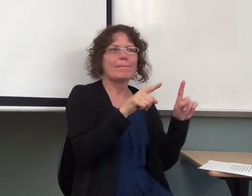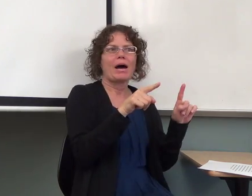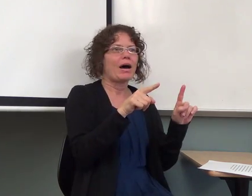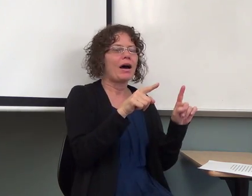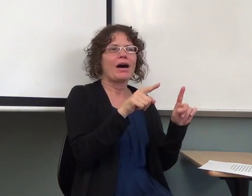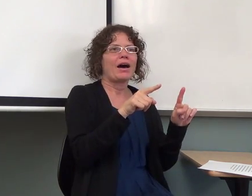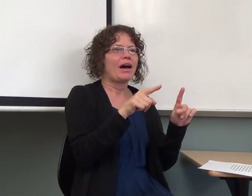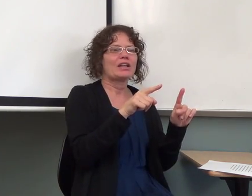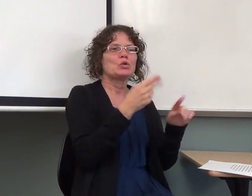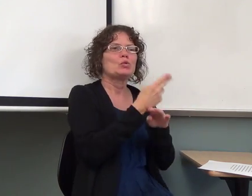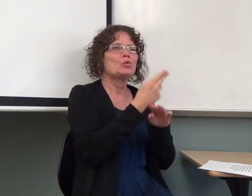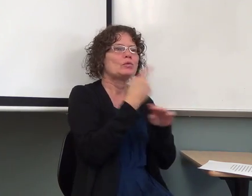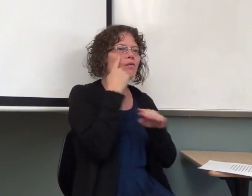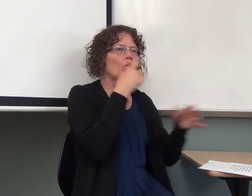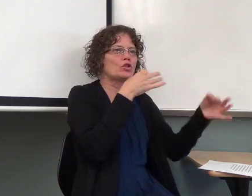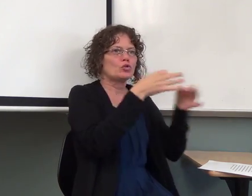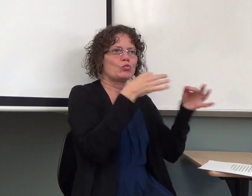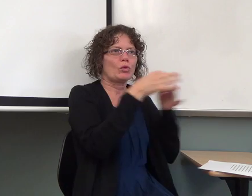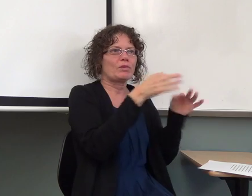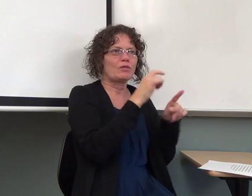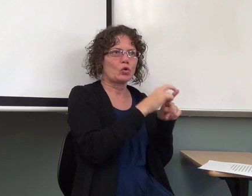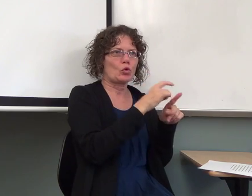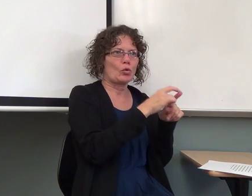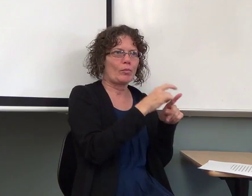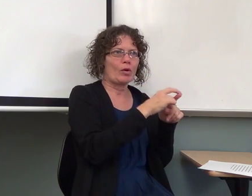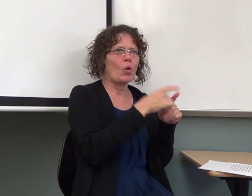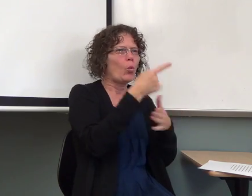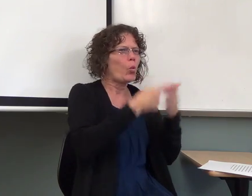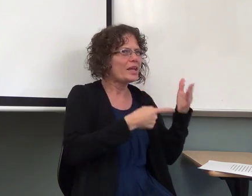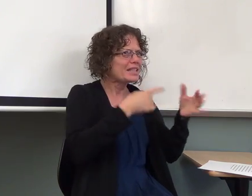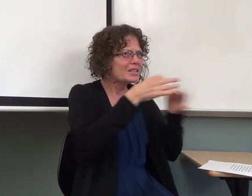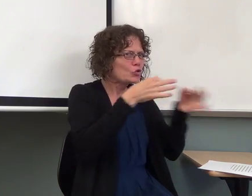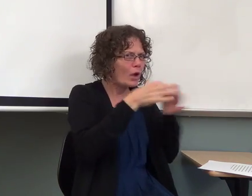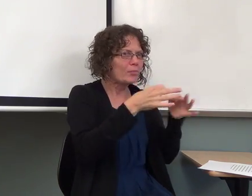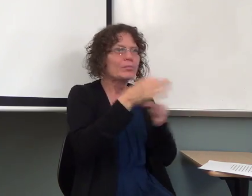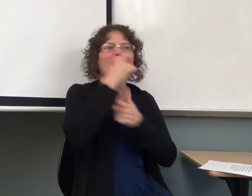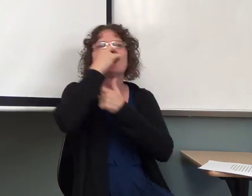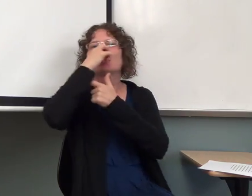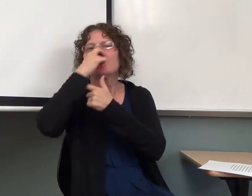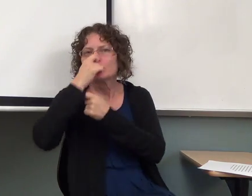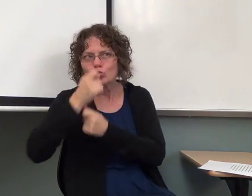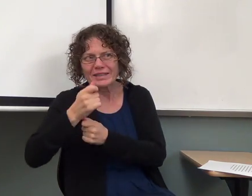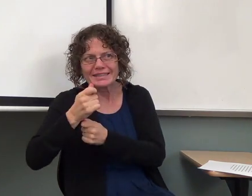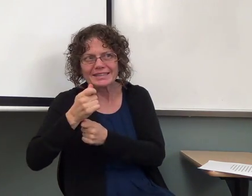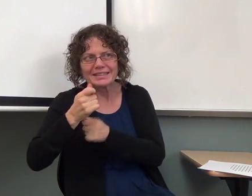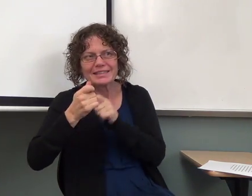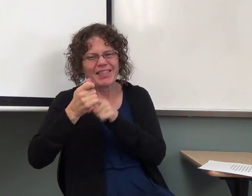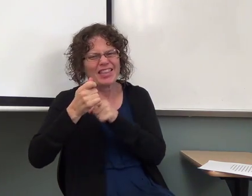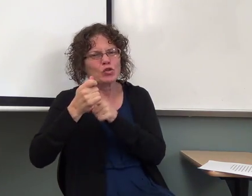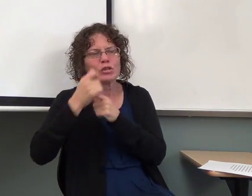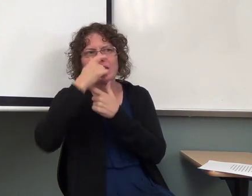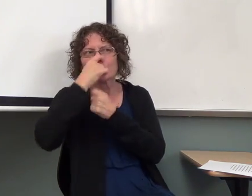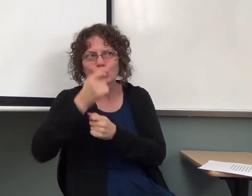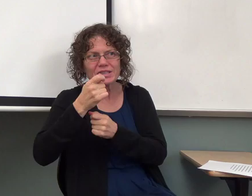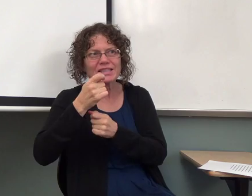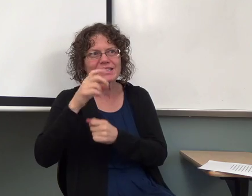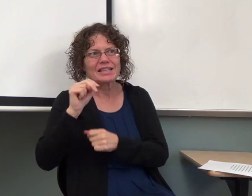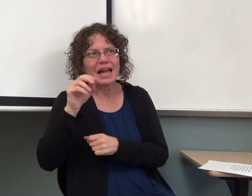which is, what's the word it's describing? Interest. Good, so there's our noun. Interest is a noun, Interest is the noun?